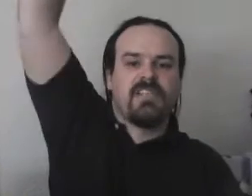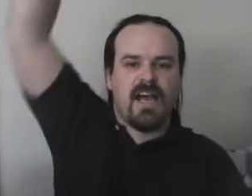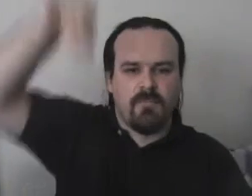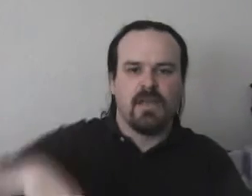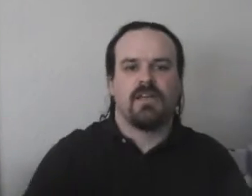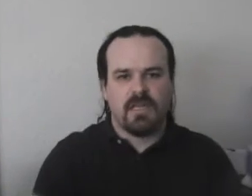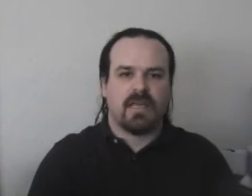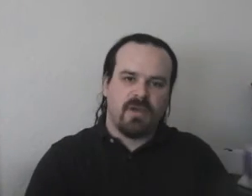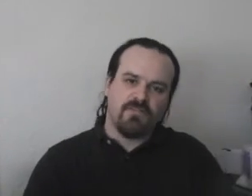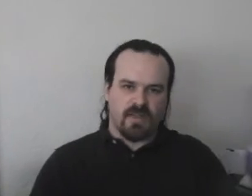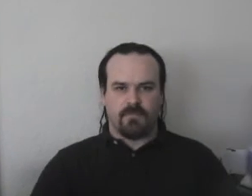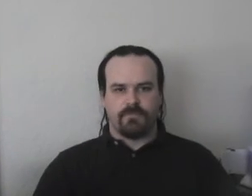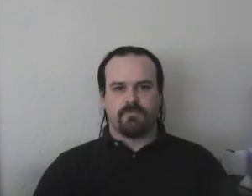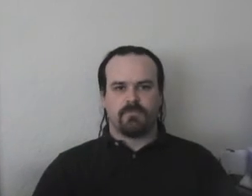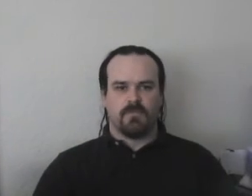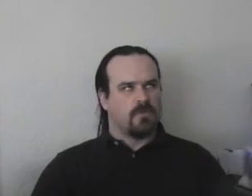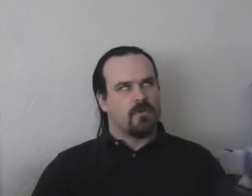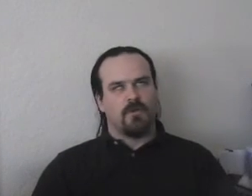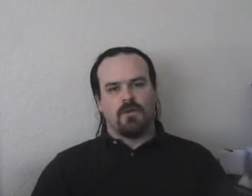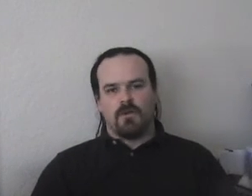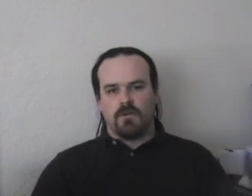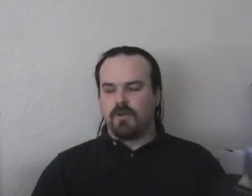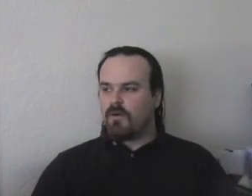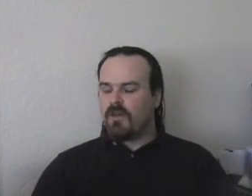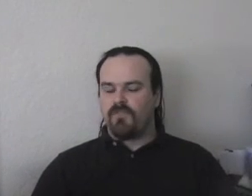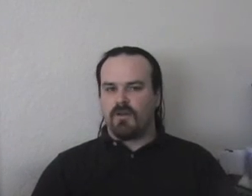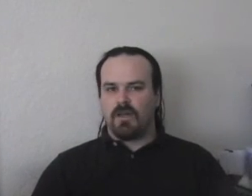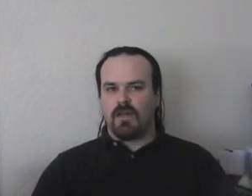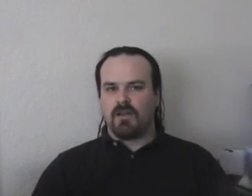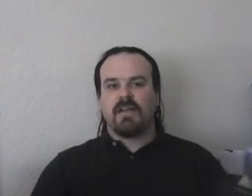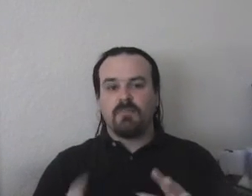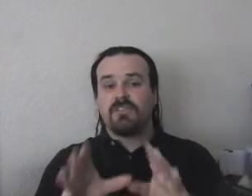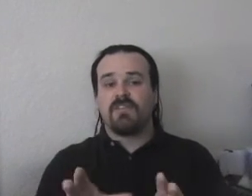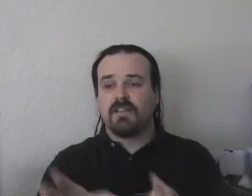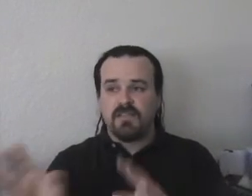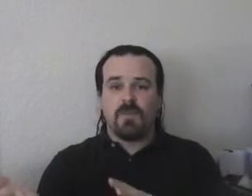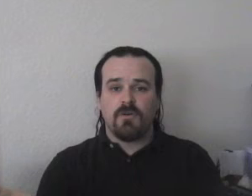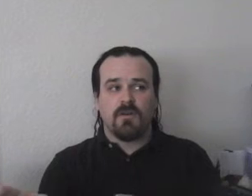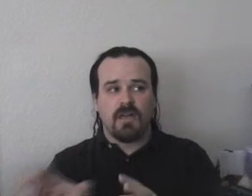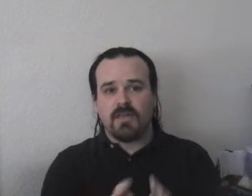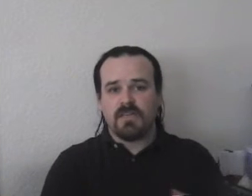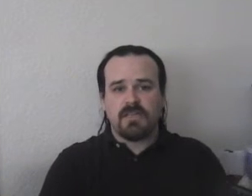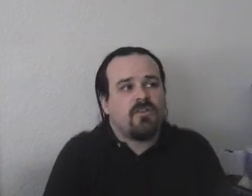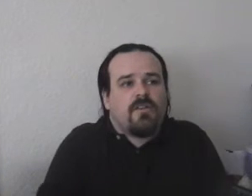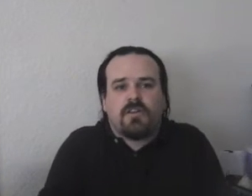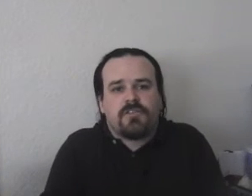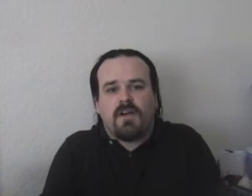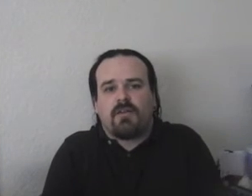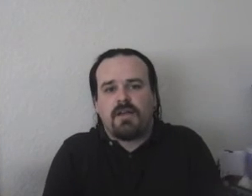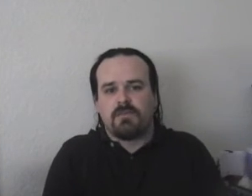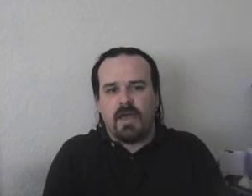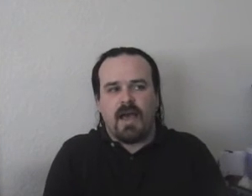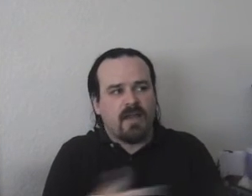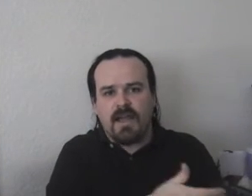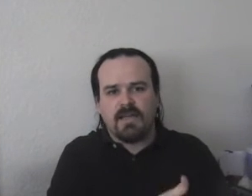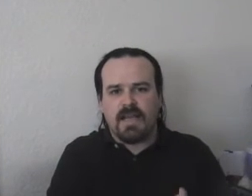No job! And they get paid for that. You know, not to mention the fact that these people, 9 times out of 10, don't even look at your fucking resume. I've gotten contacted